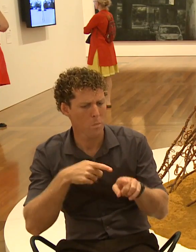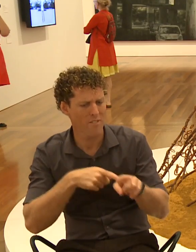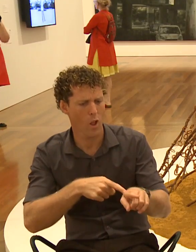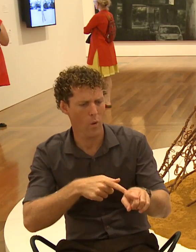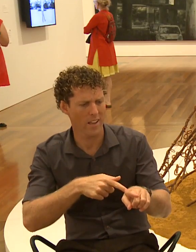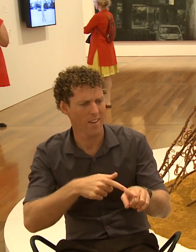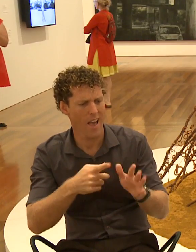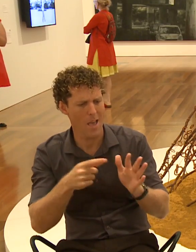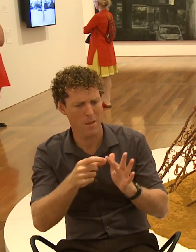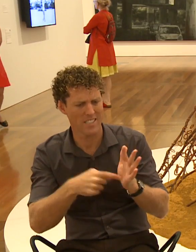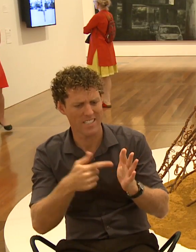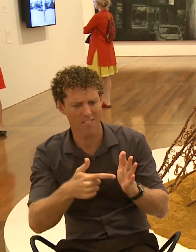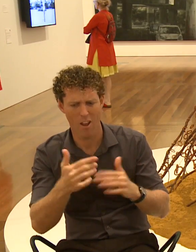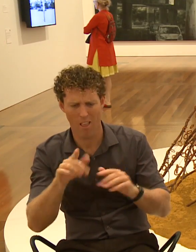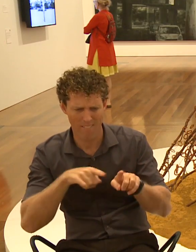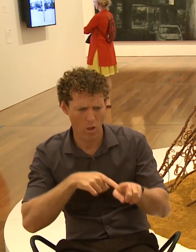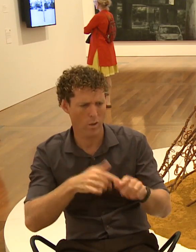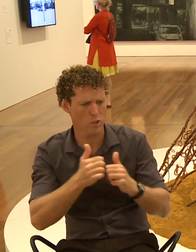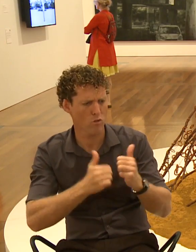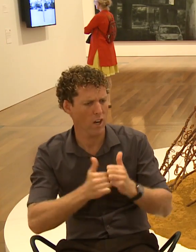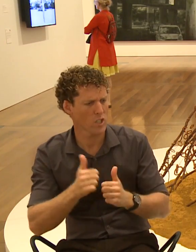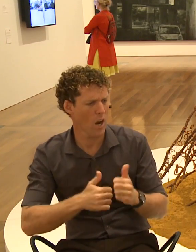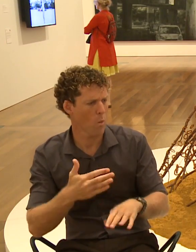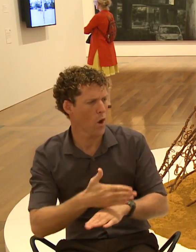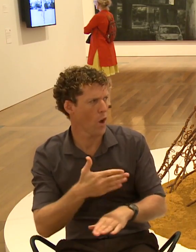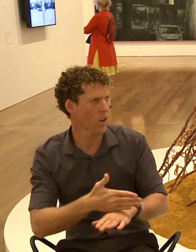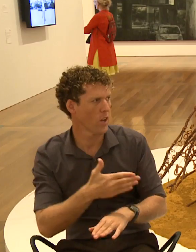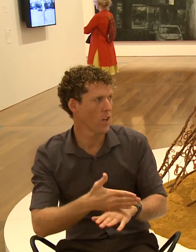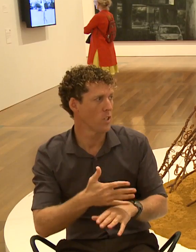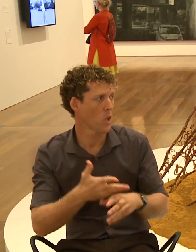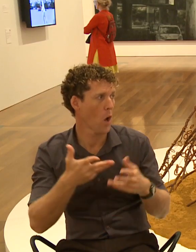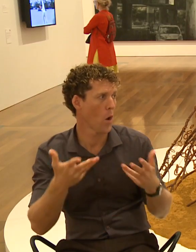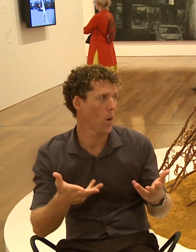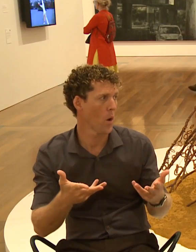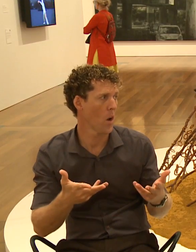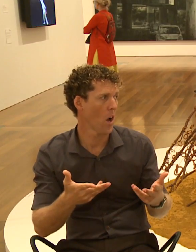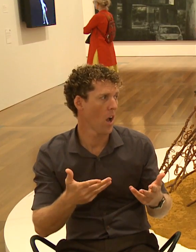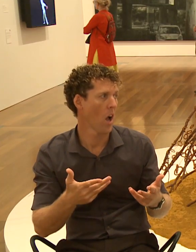structural shapes and things like that. So yes, and